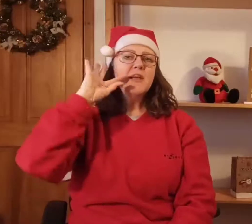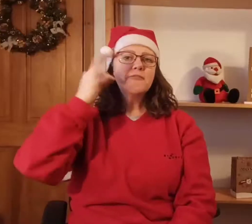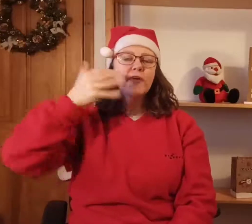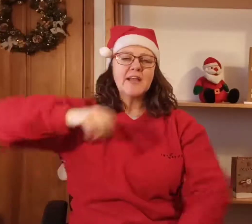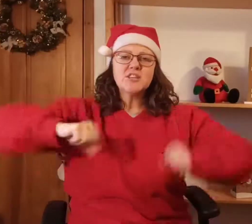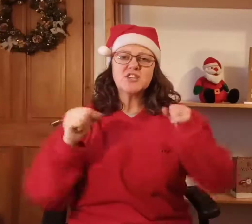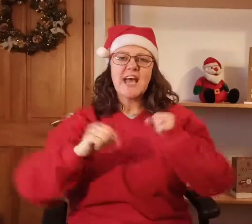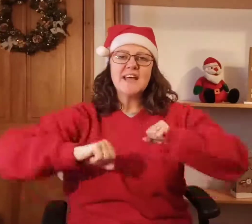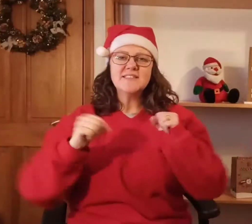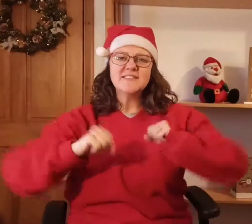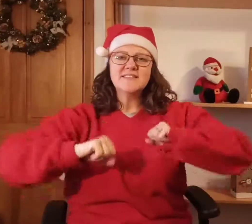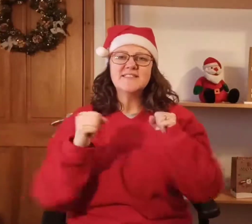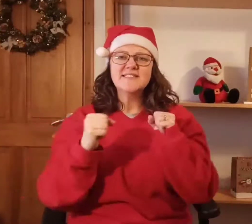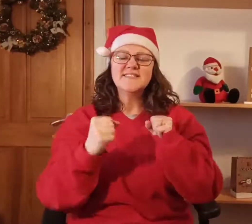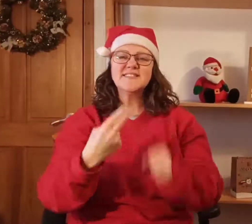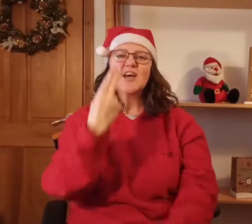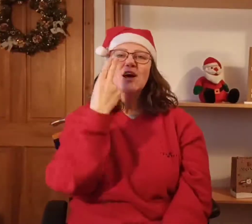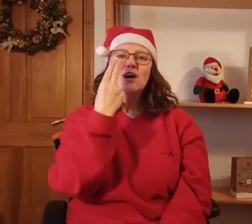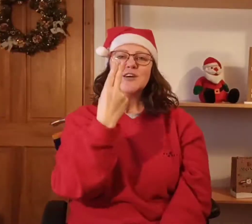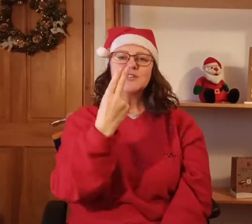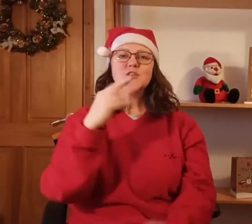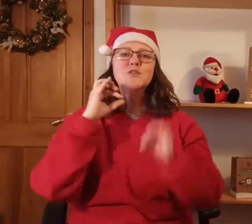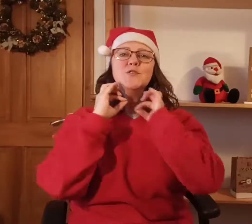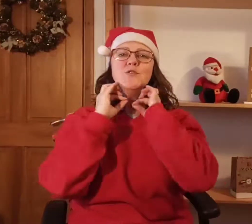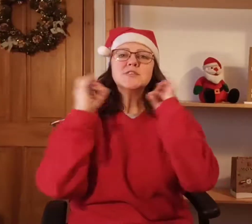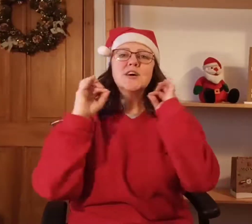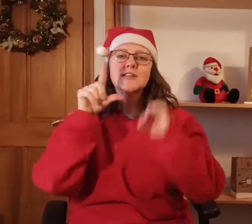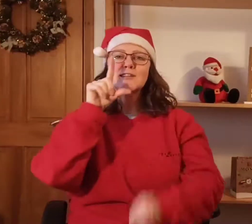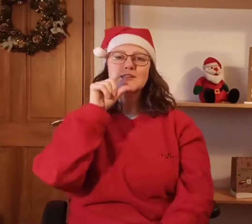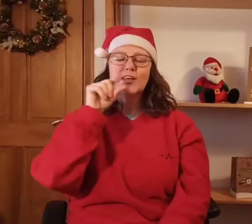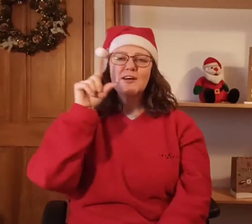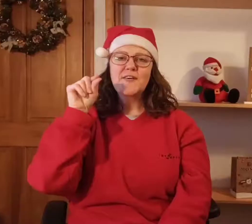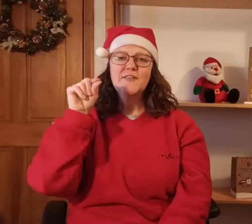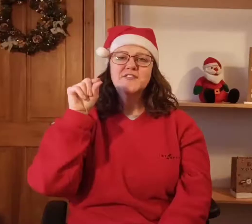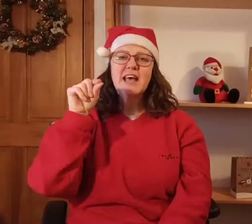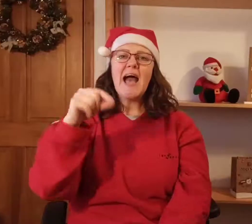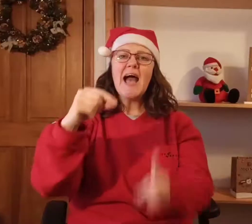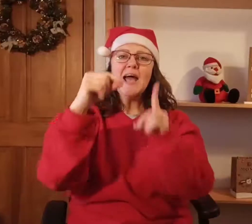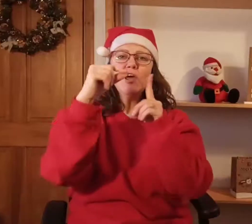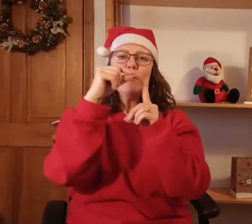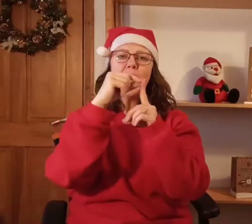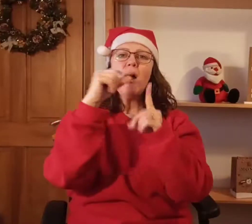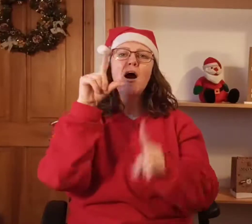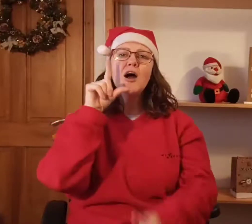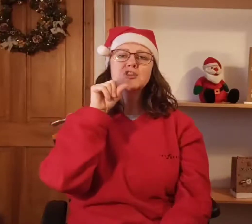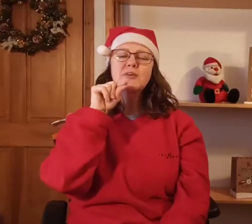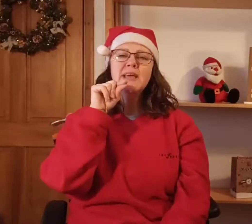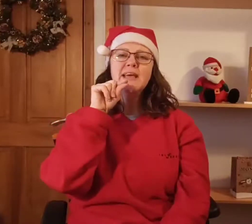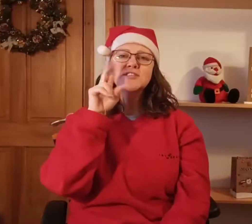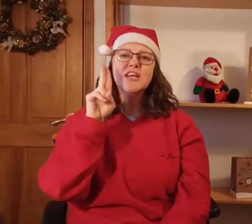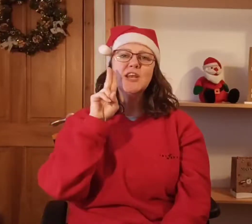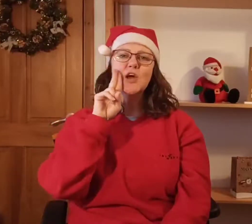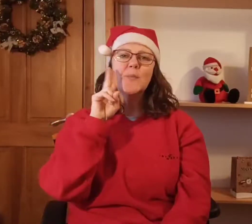French hens Two turtle doves And a partridge in a